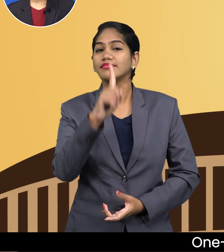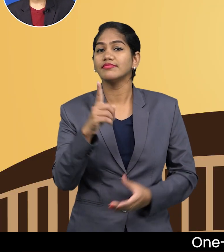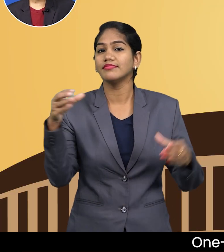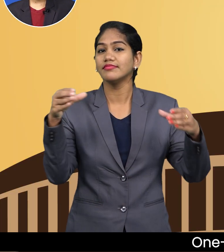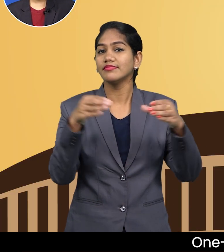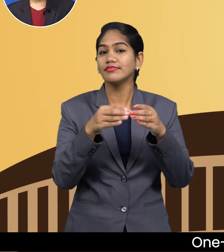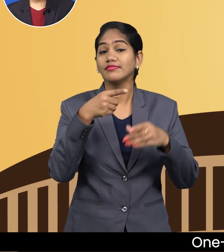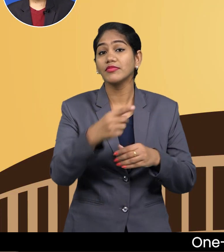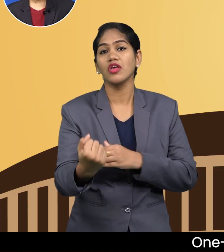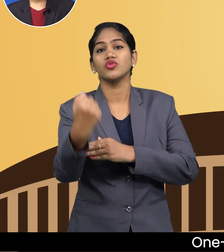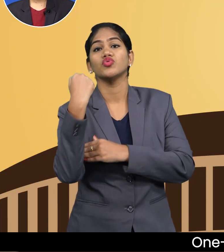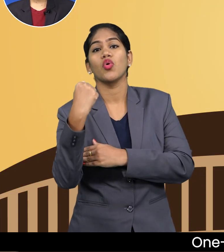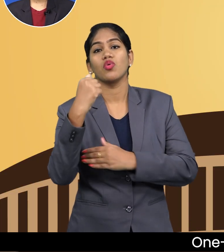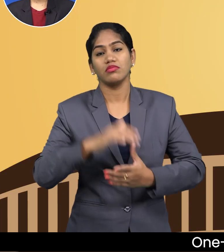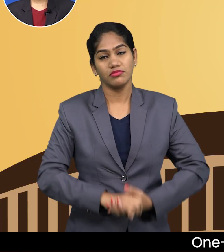One-party dominance.